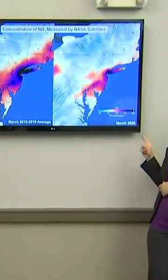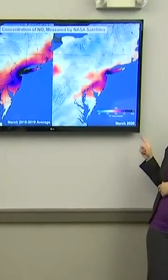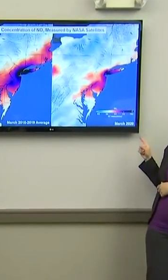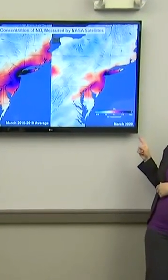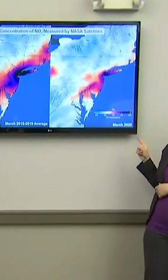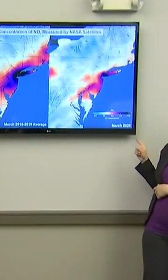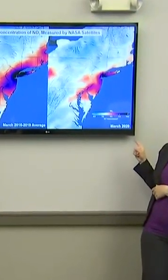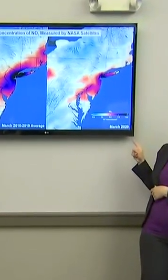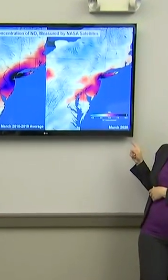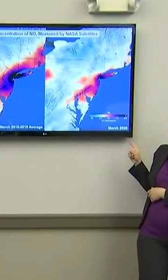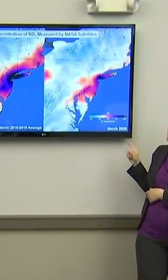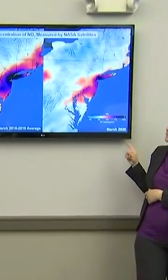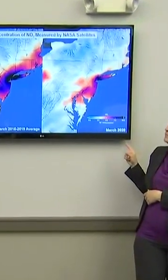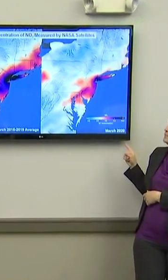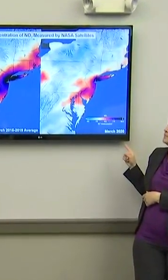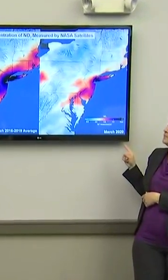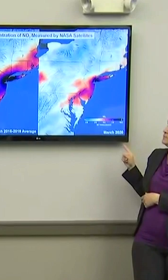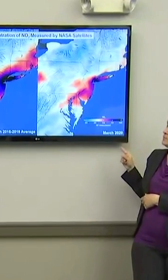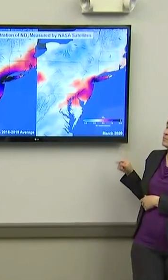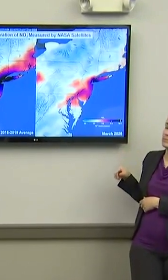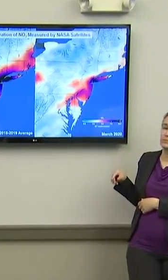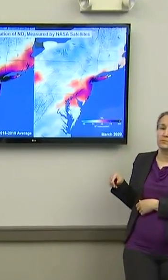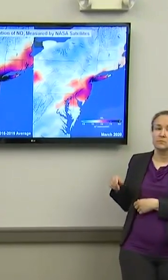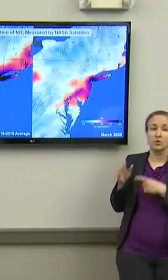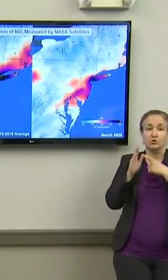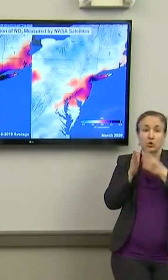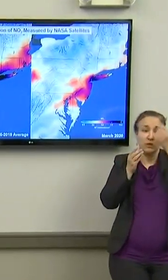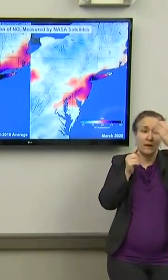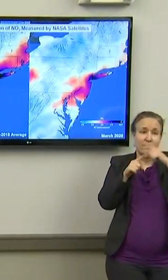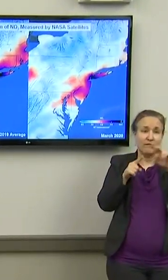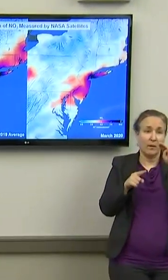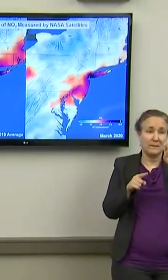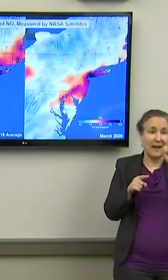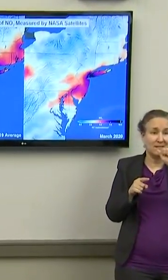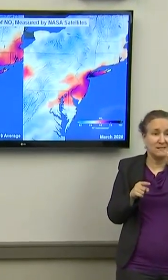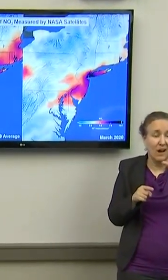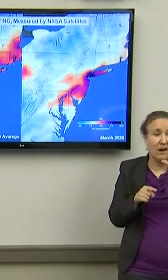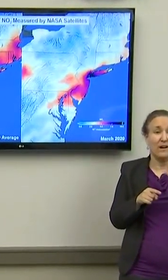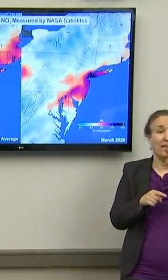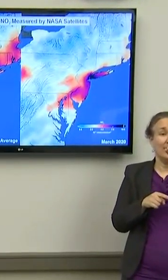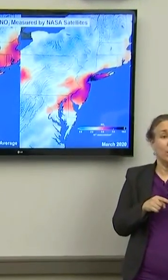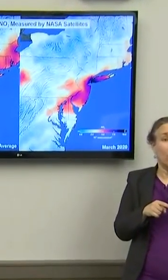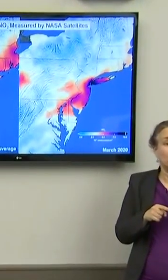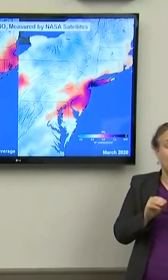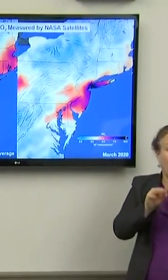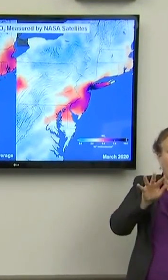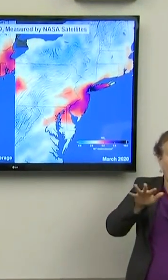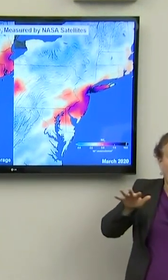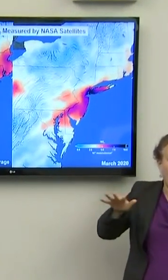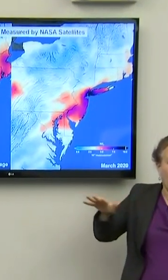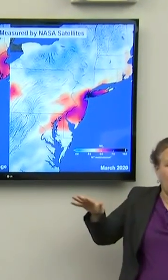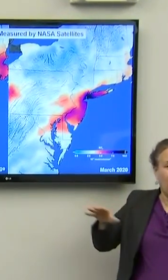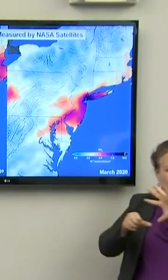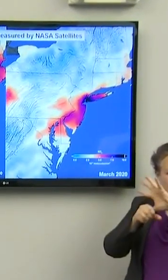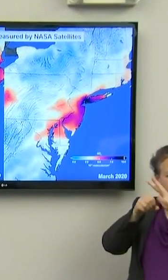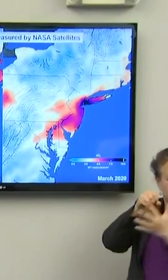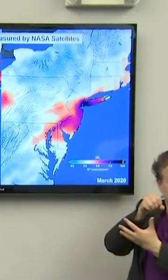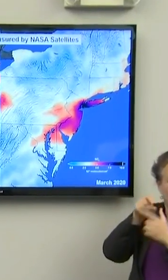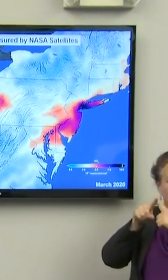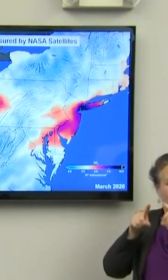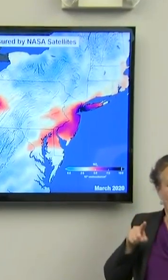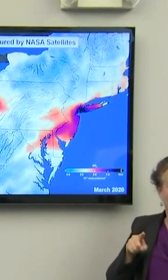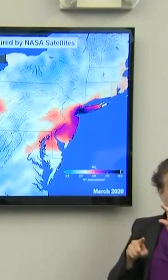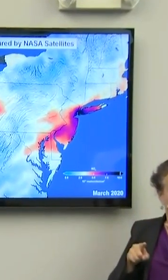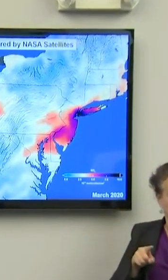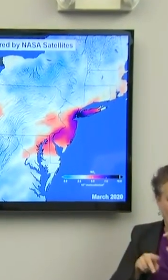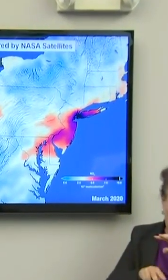NASA satellite data of nitrogen dioxide levels from the Aura Ozone Monitoring